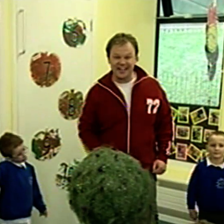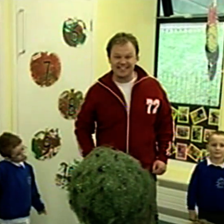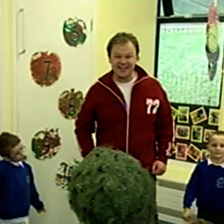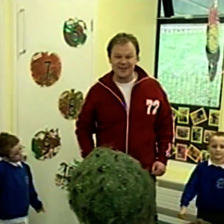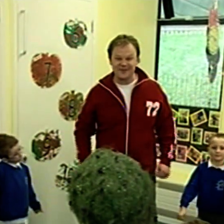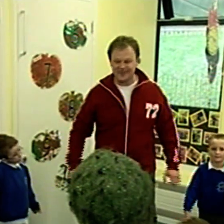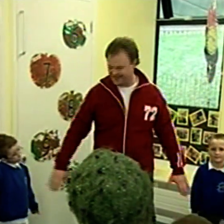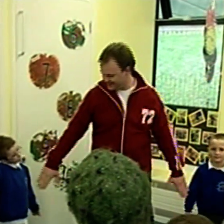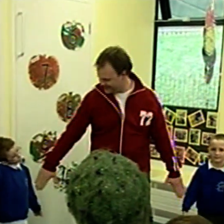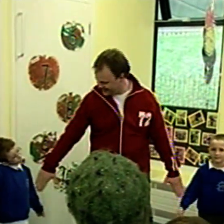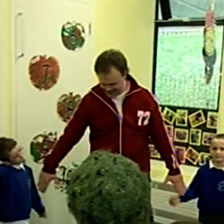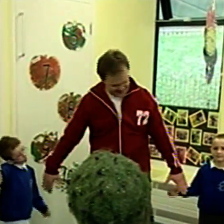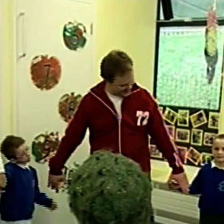too.